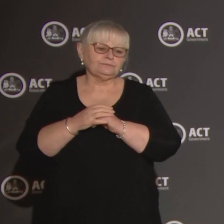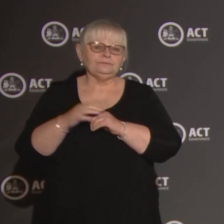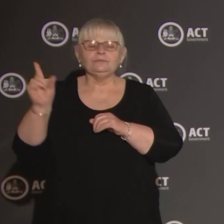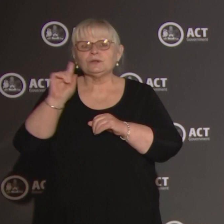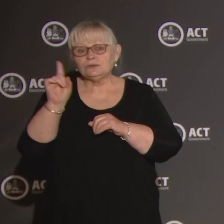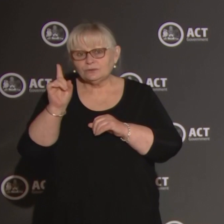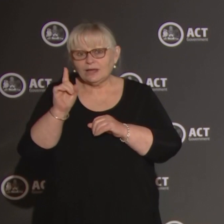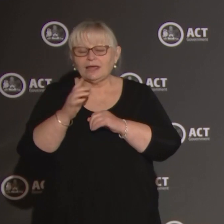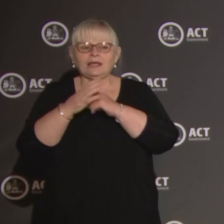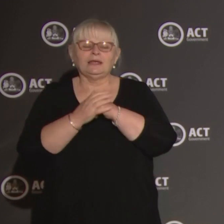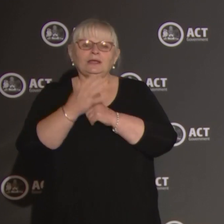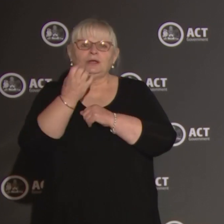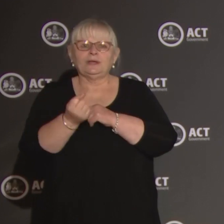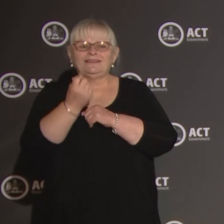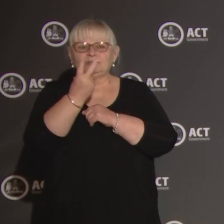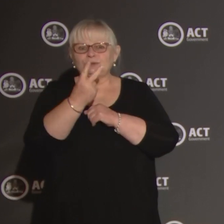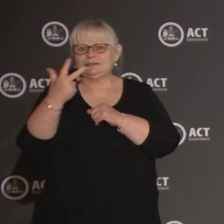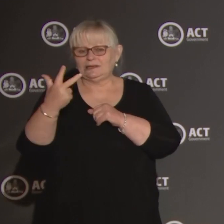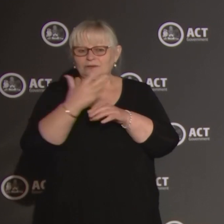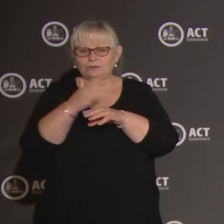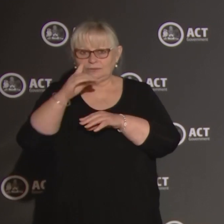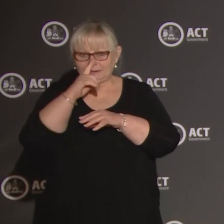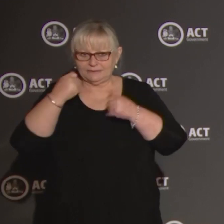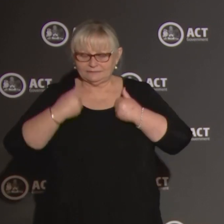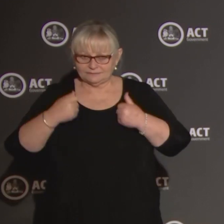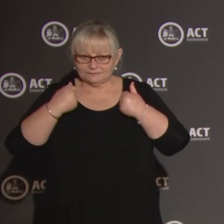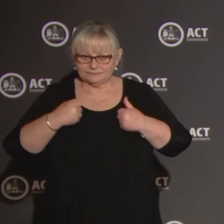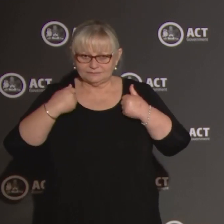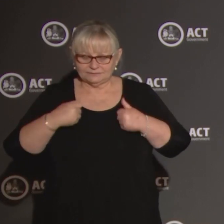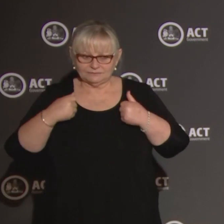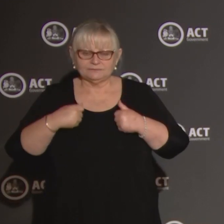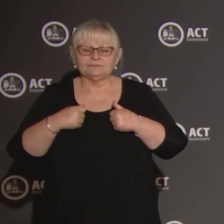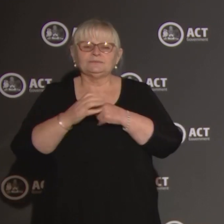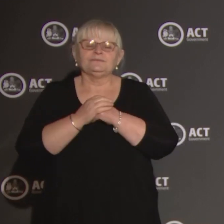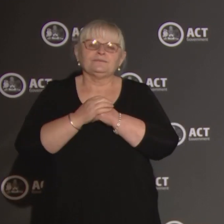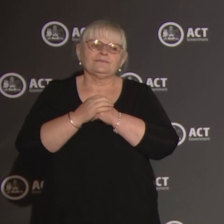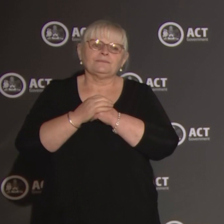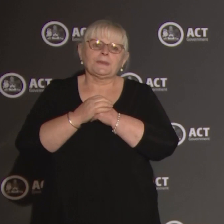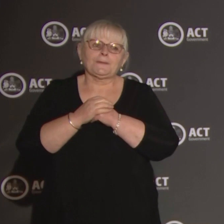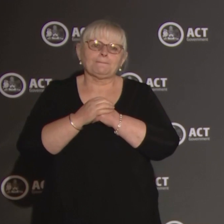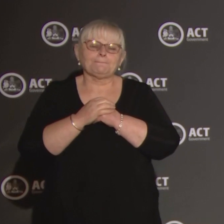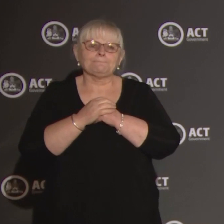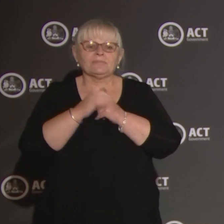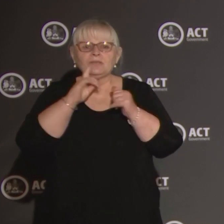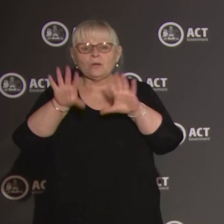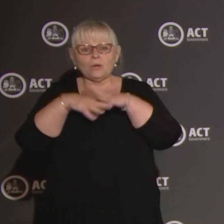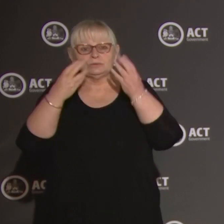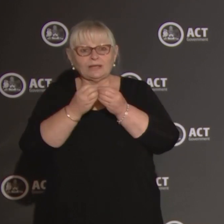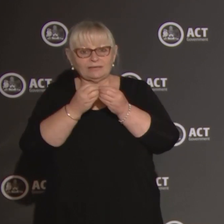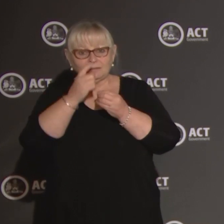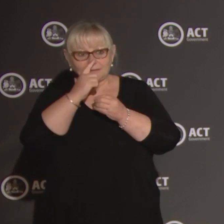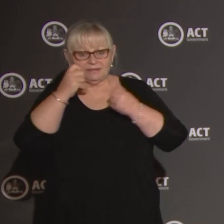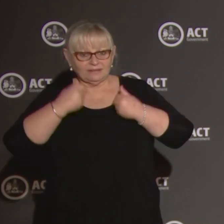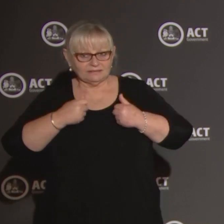Today, we have recorded 28 new cases of COVID-19 in the ACT. The total cases for